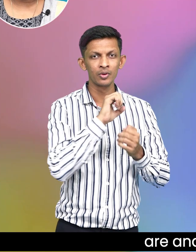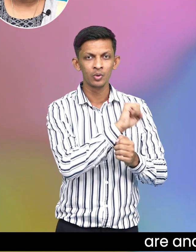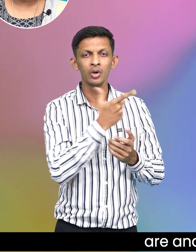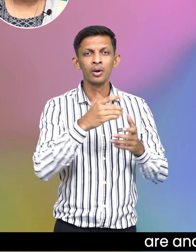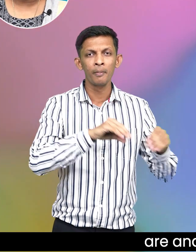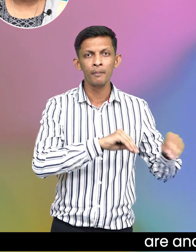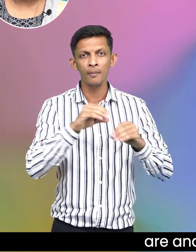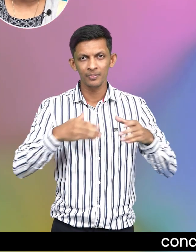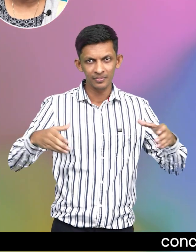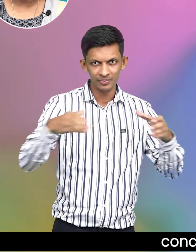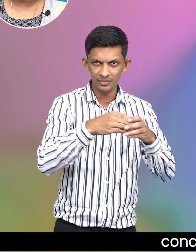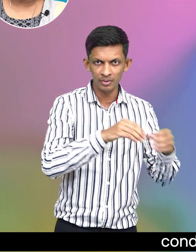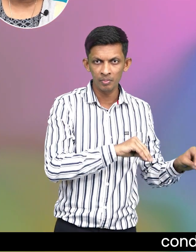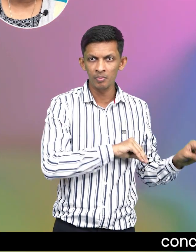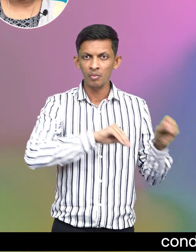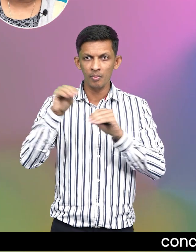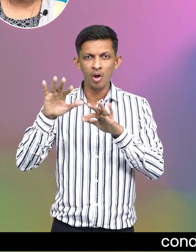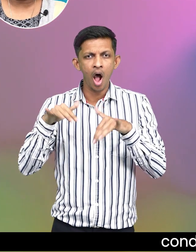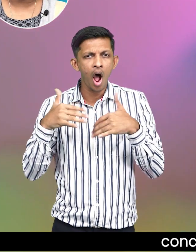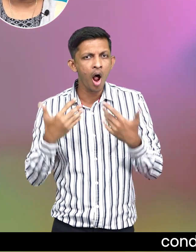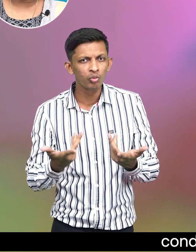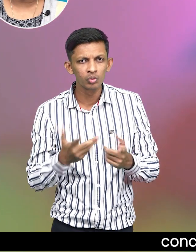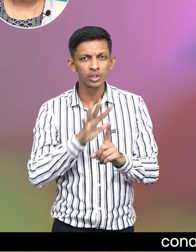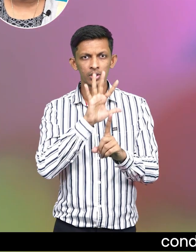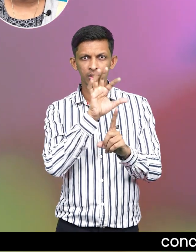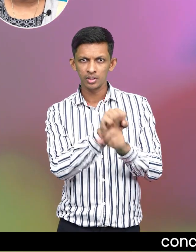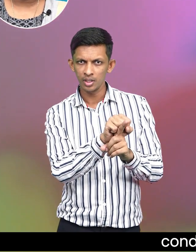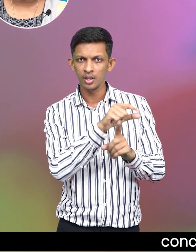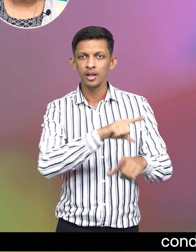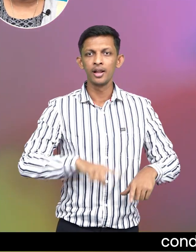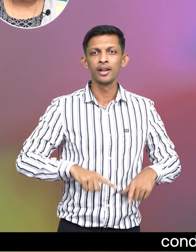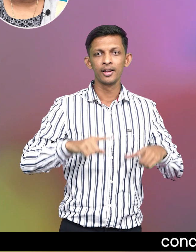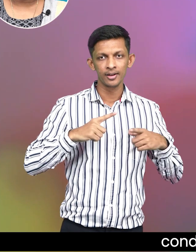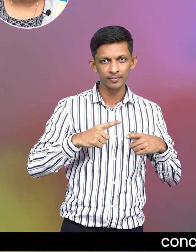it affects the living conditions of the migrants.